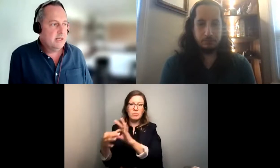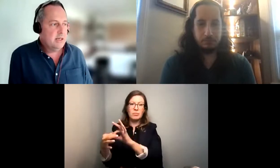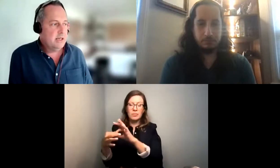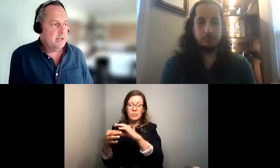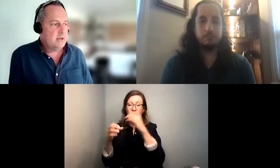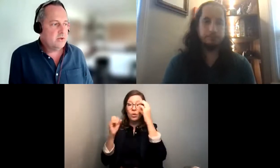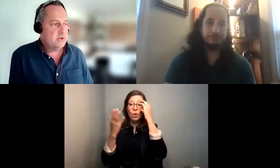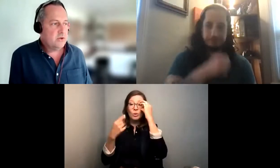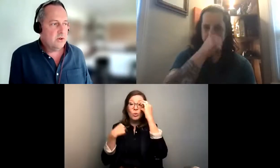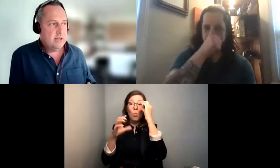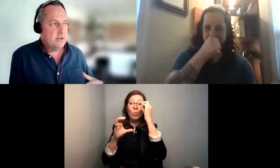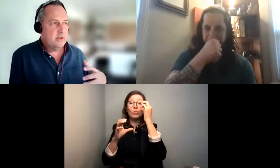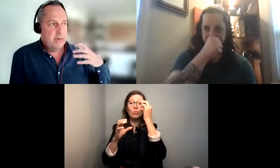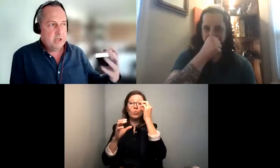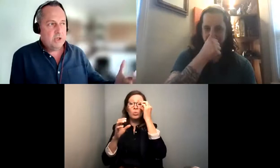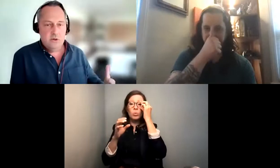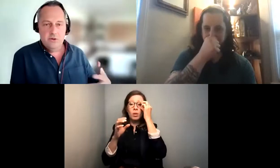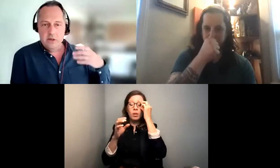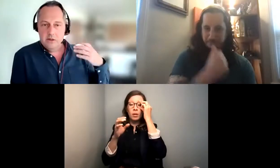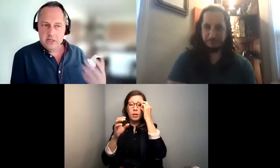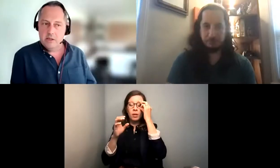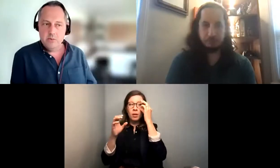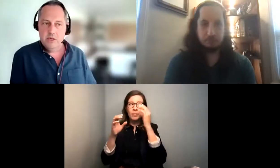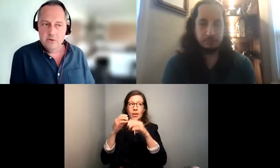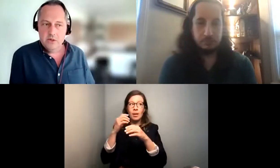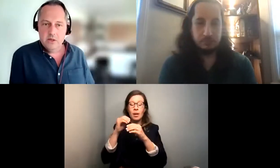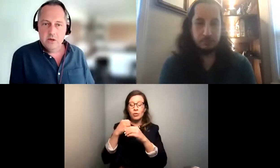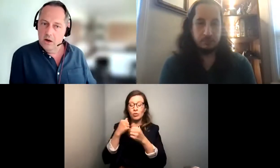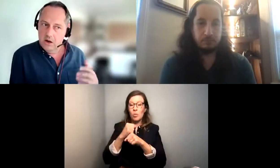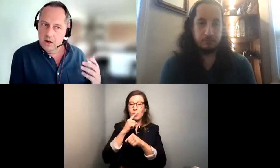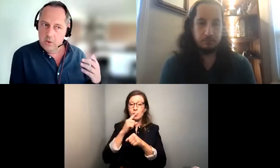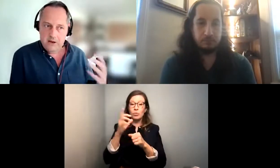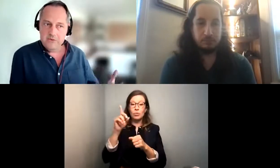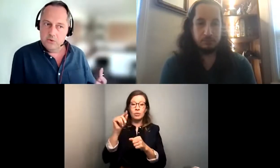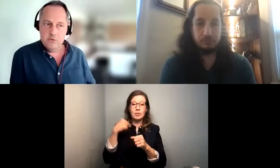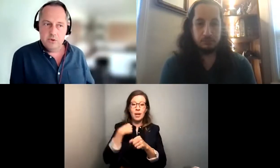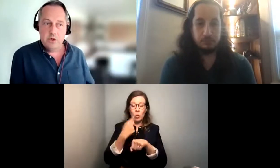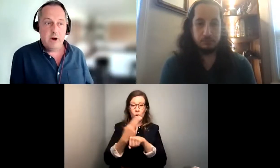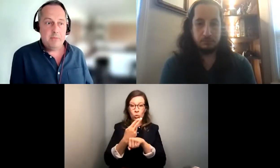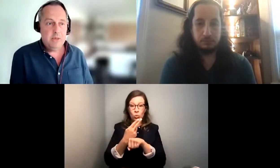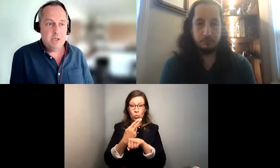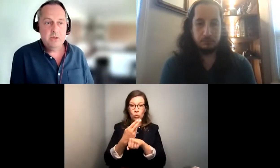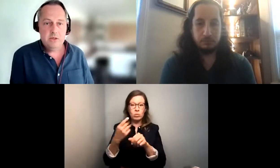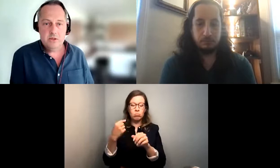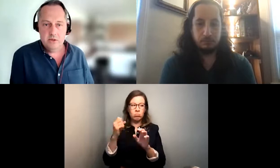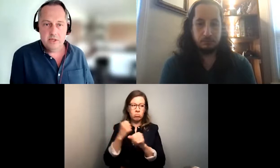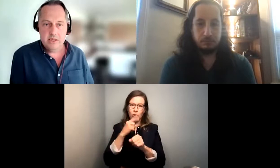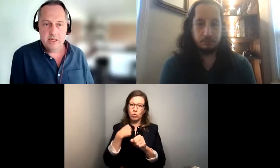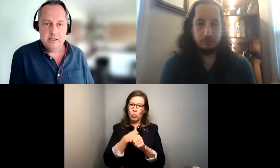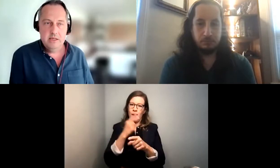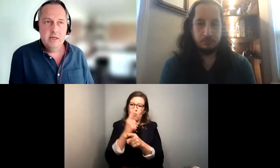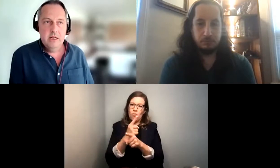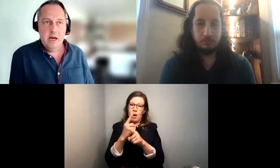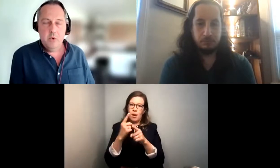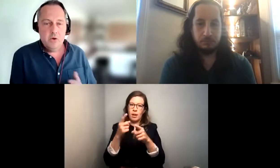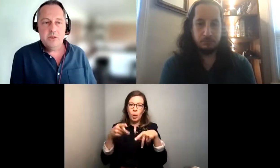is trying to make sure that the data that we use, we have the correct permissions to use that